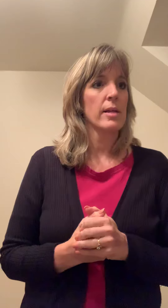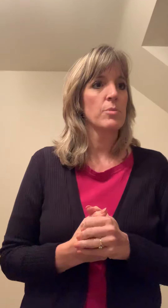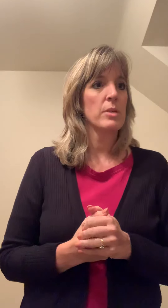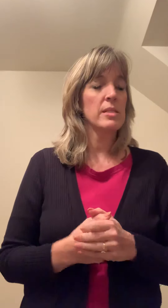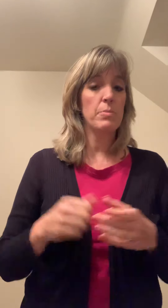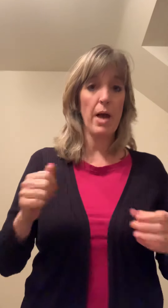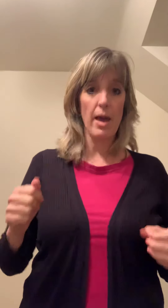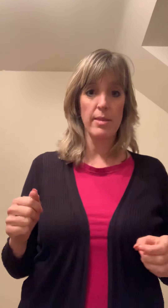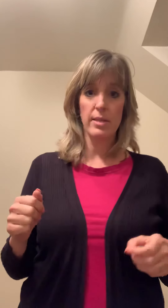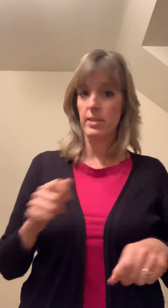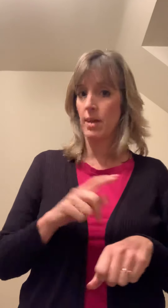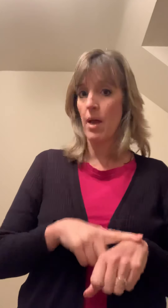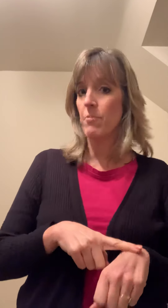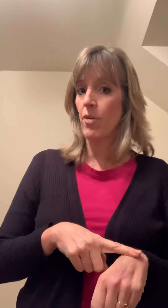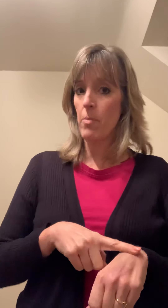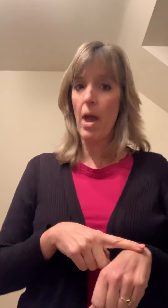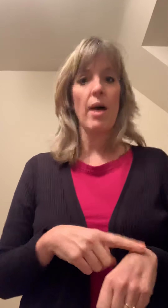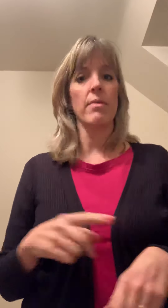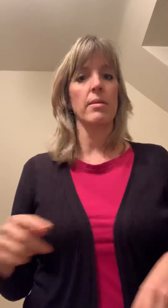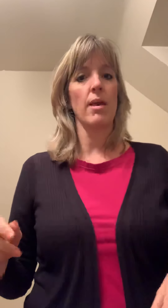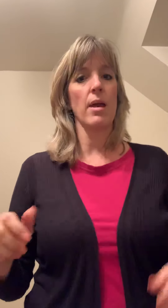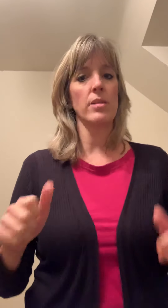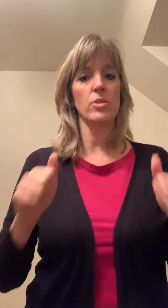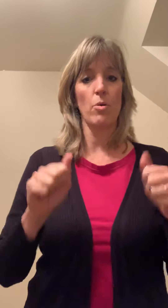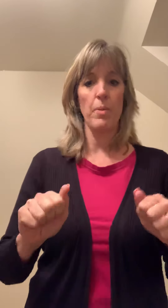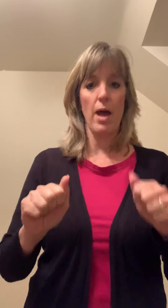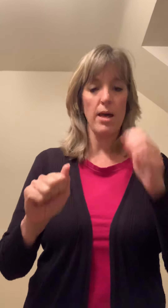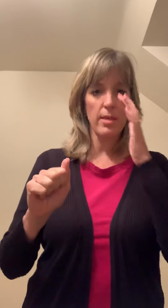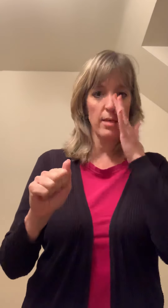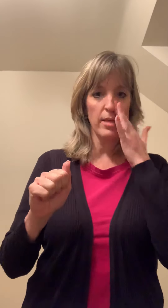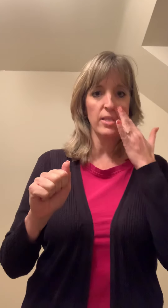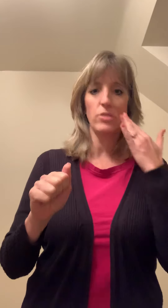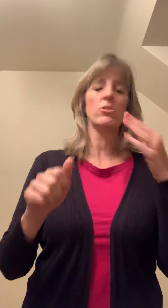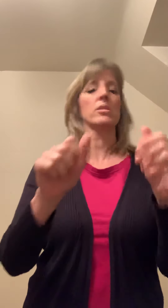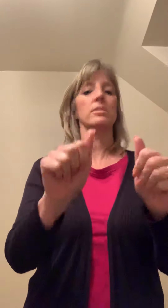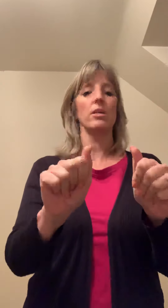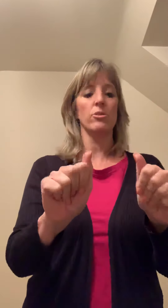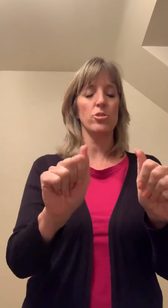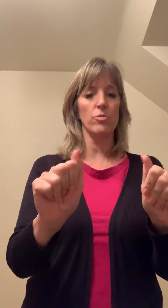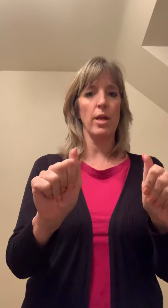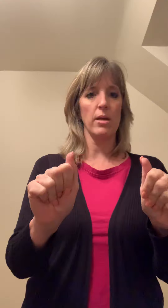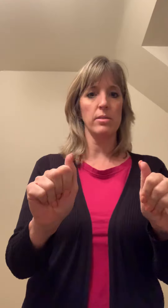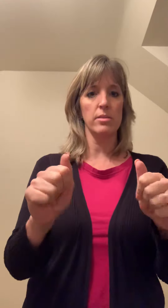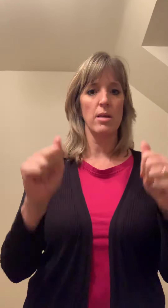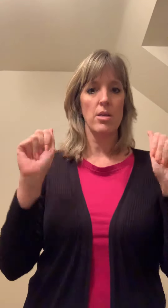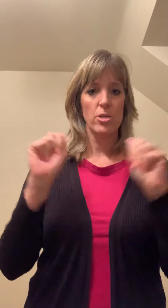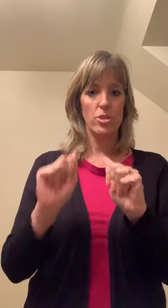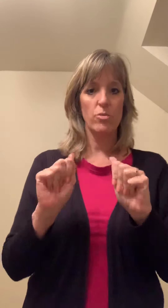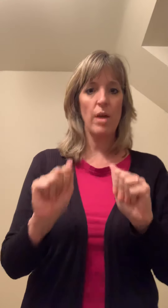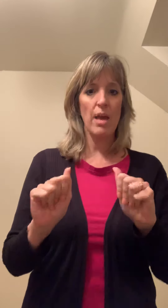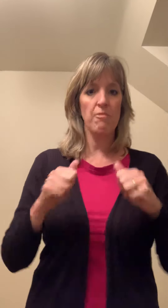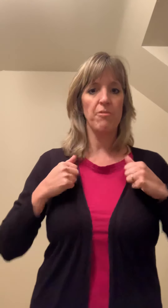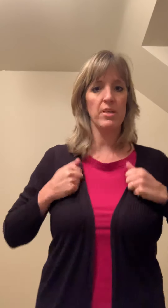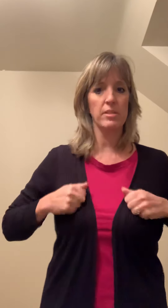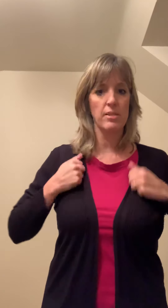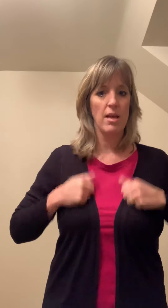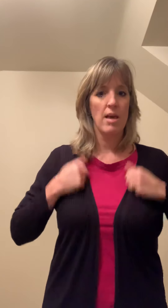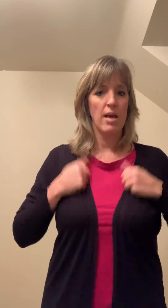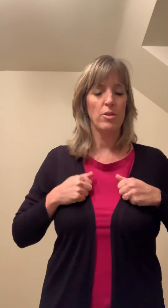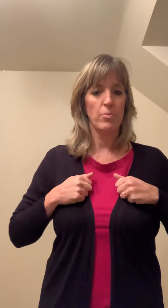one is bath. It's time for our bath, okay? So bath is you just take your two hands to a fist, and you put it